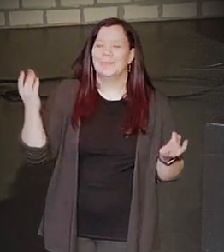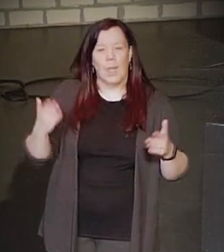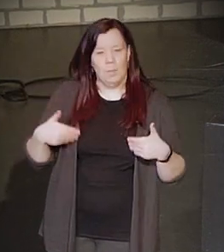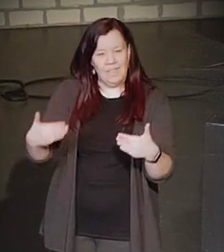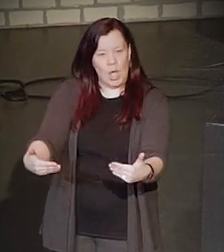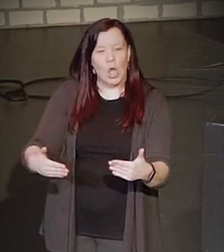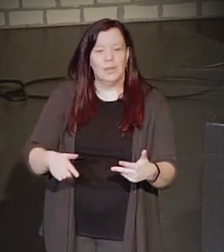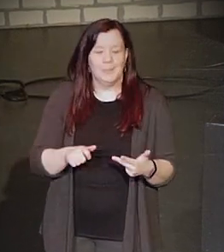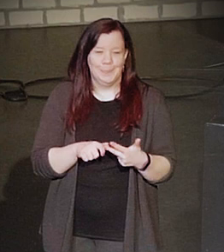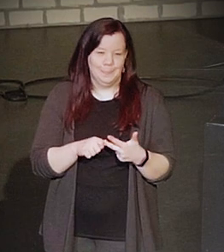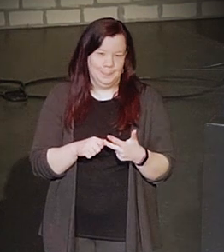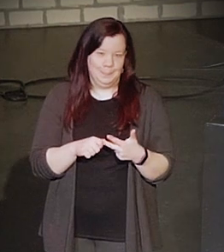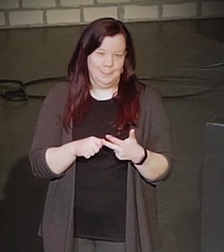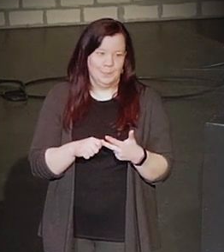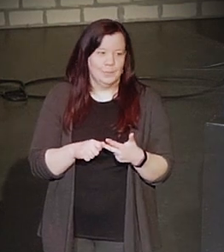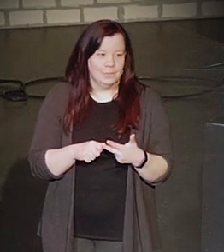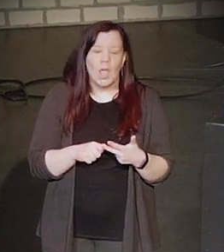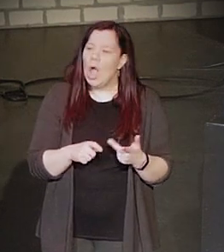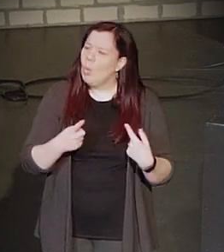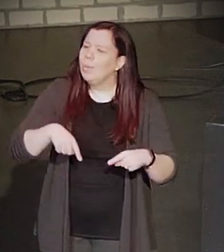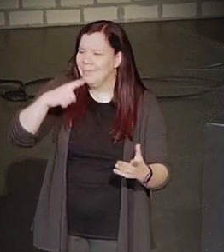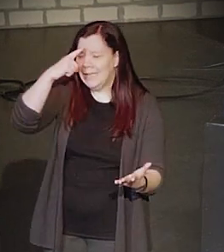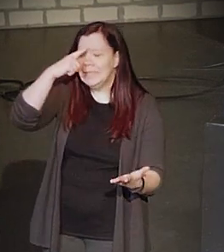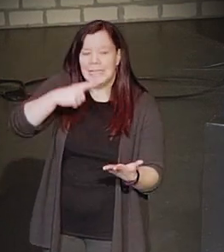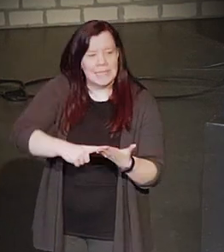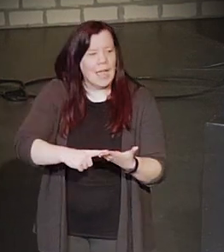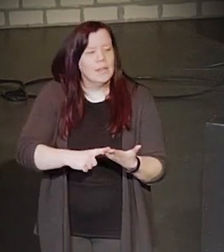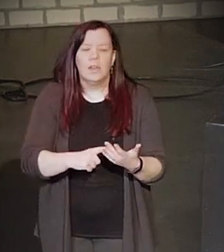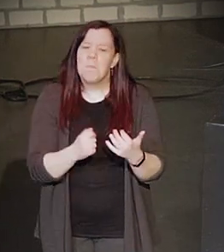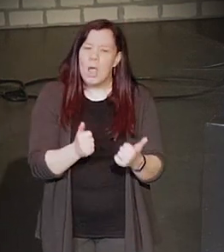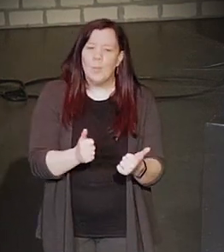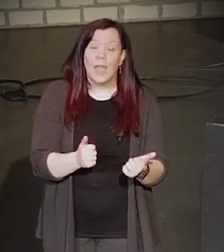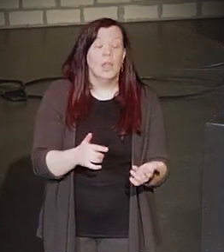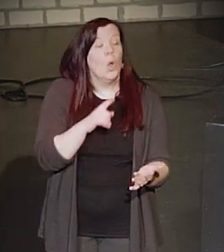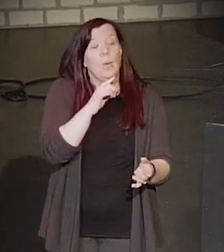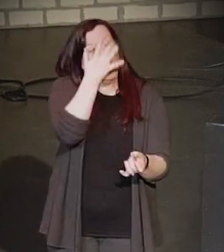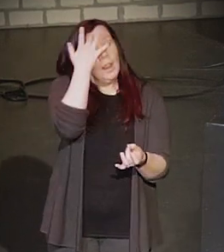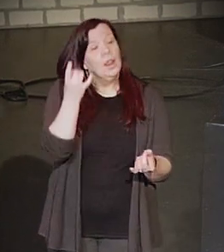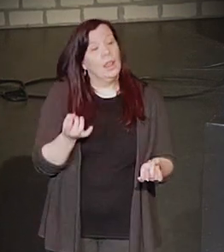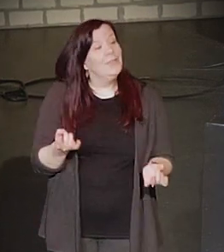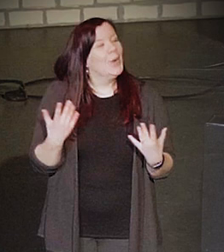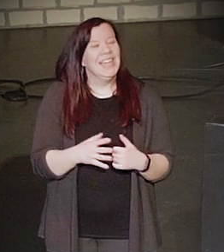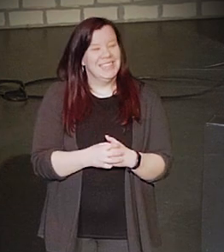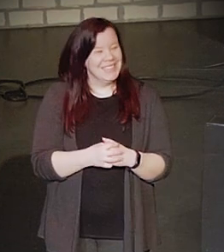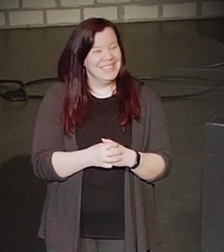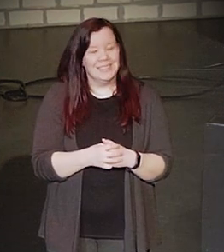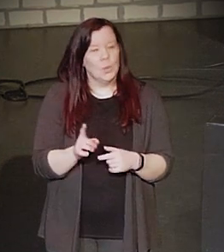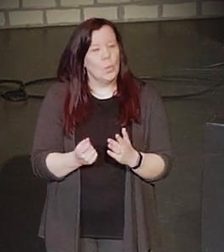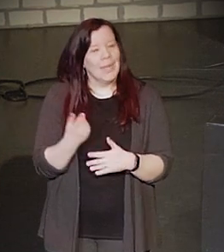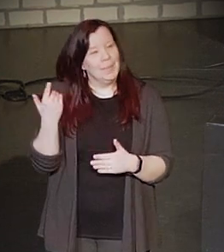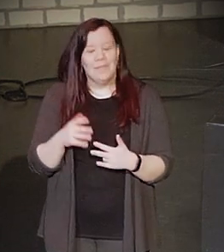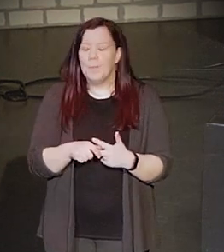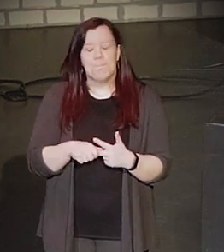They were collectively deciding to, on this day, to just forget what had